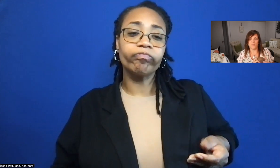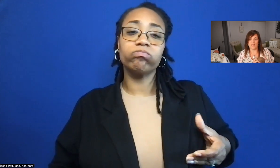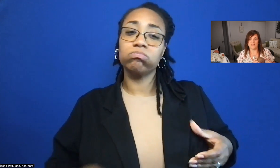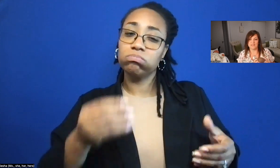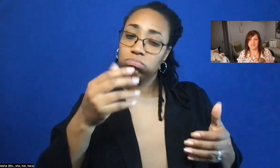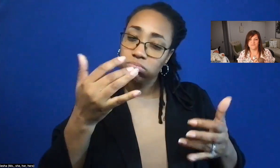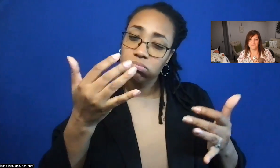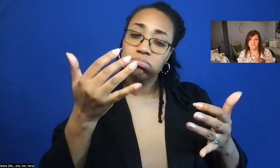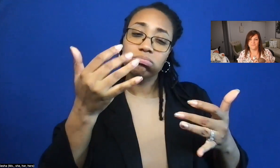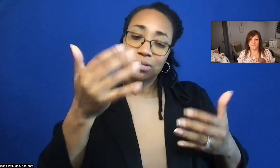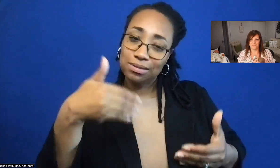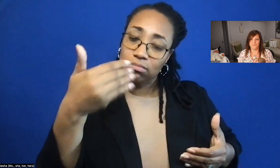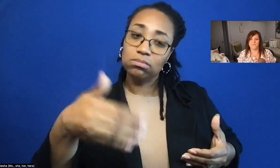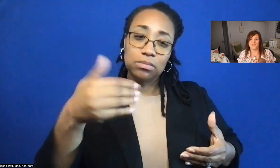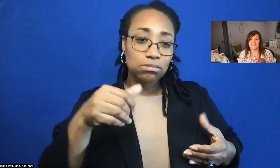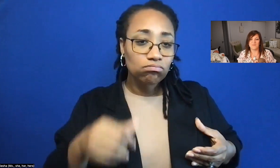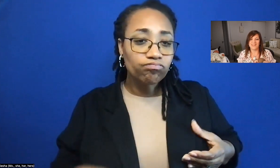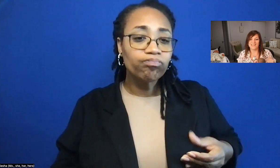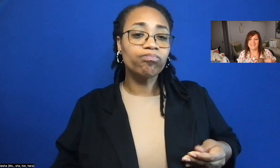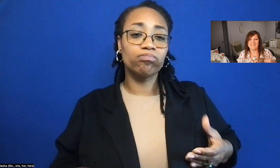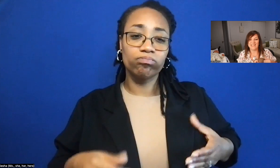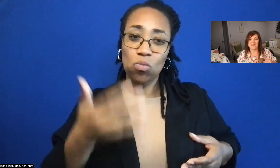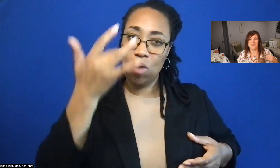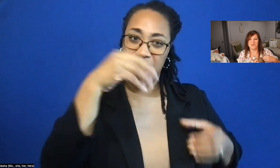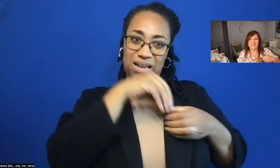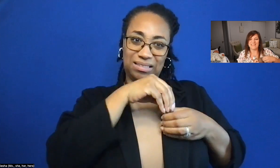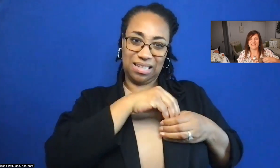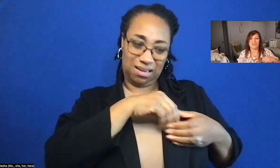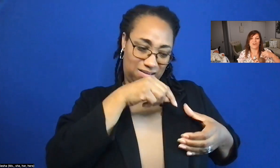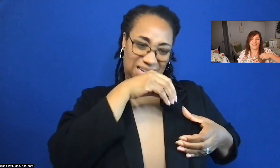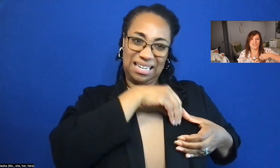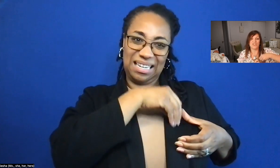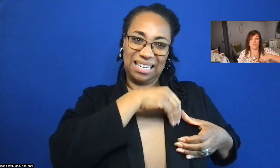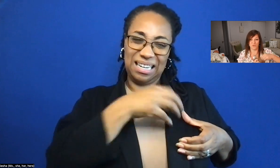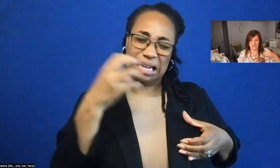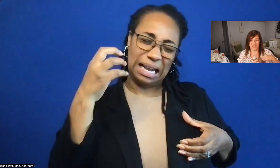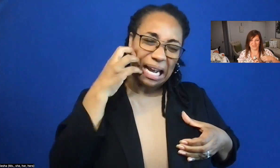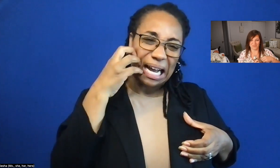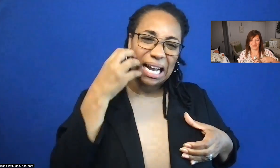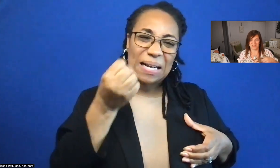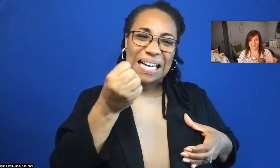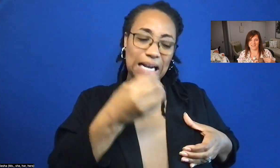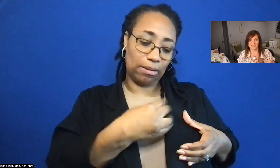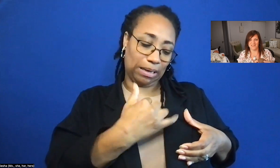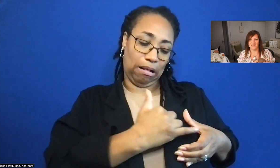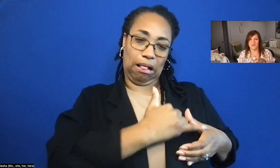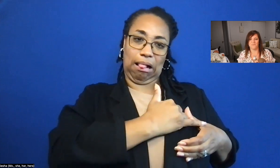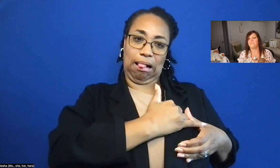few minutes. That's because this thick milk needs encouraged to move down your milk